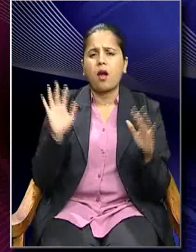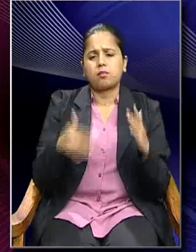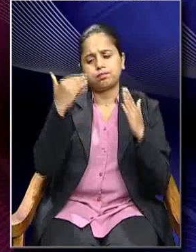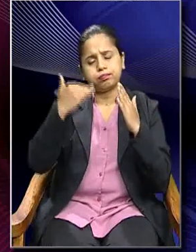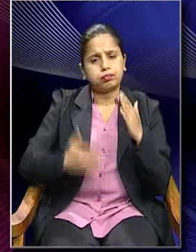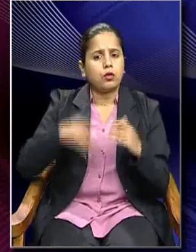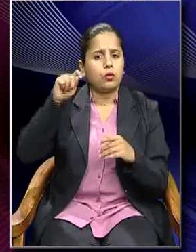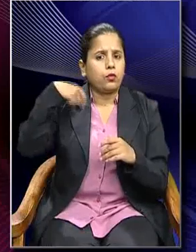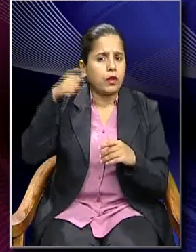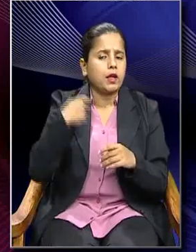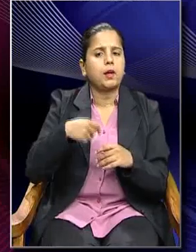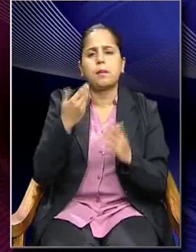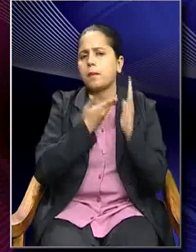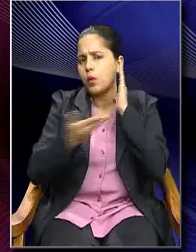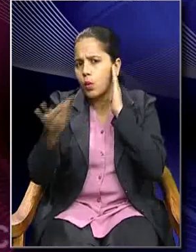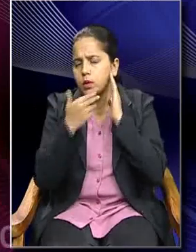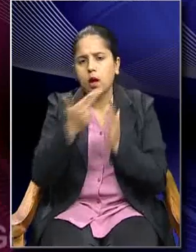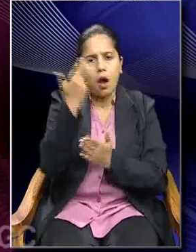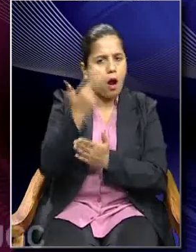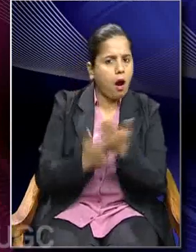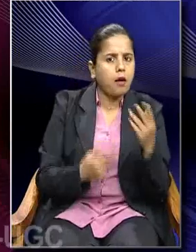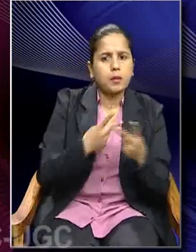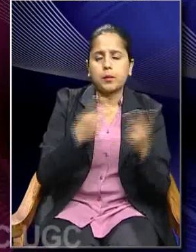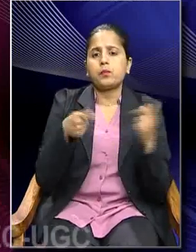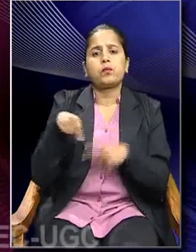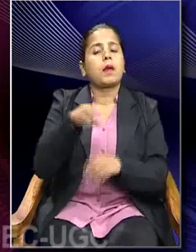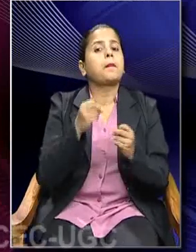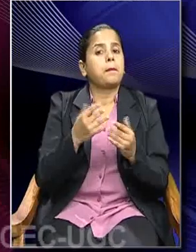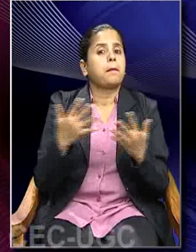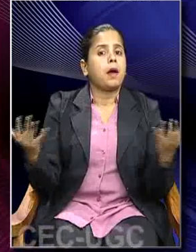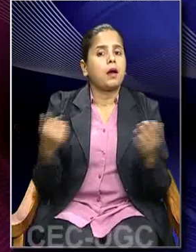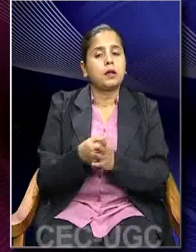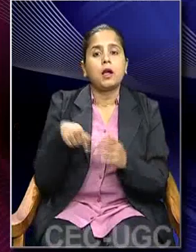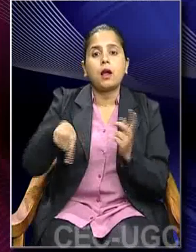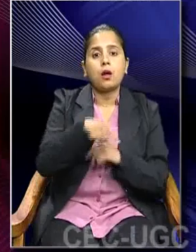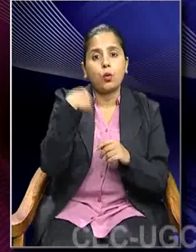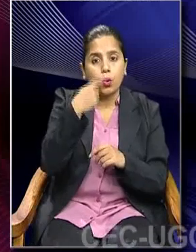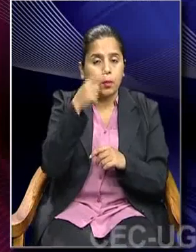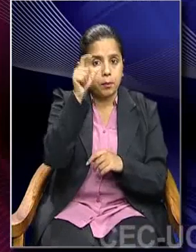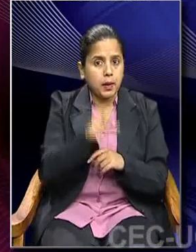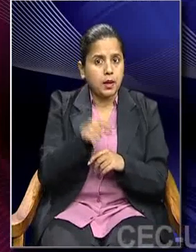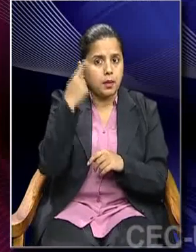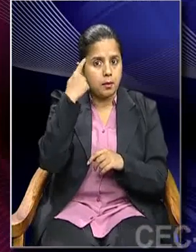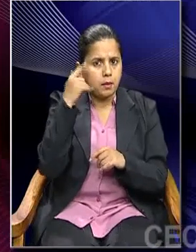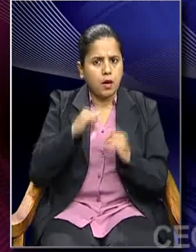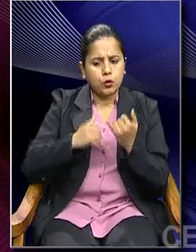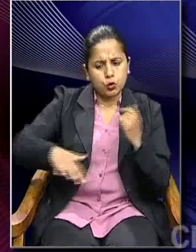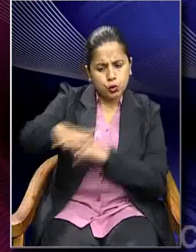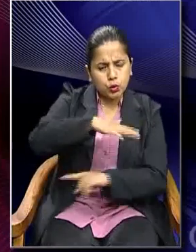film, music, literature, art. So most of the time, sociologists make an understanding of